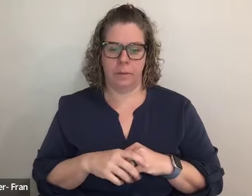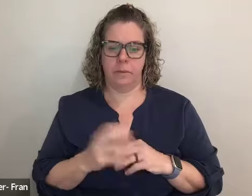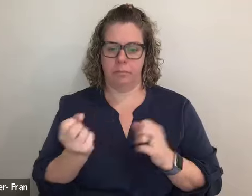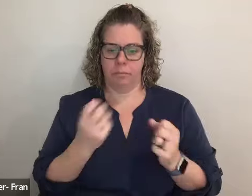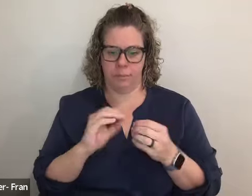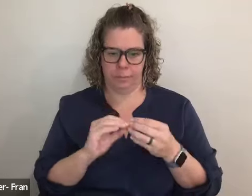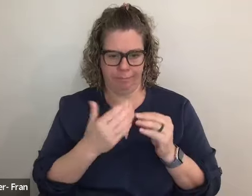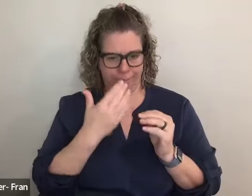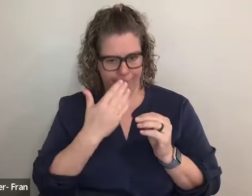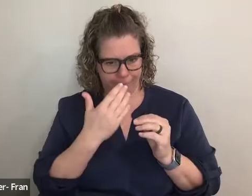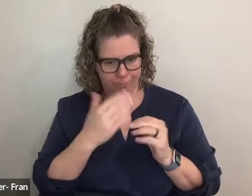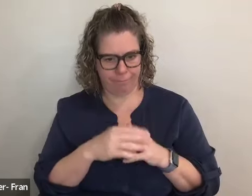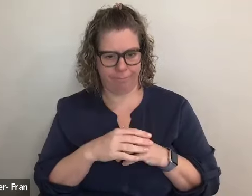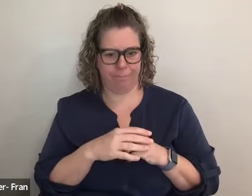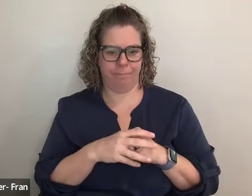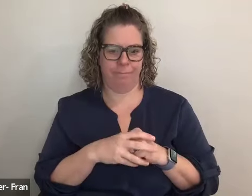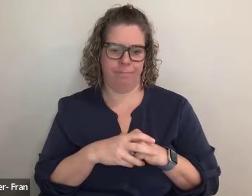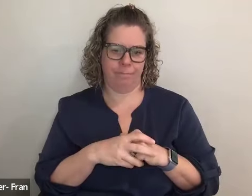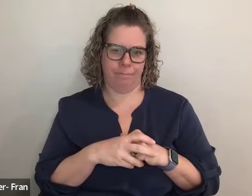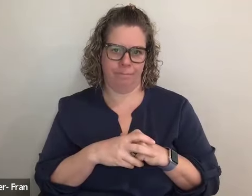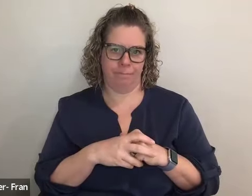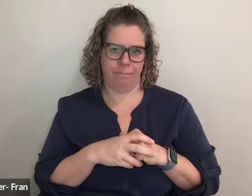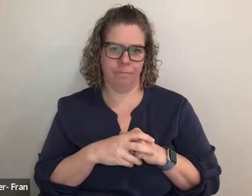Thank you, Michaela.